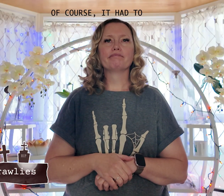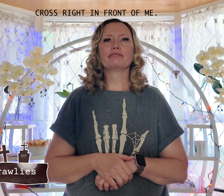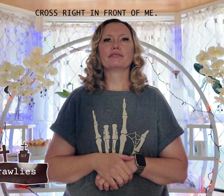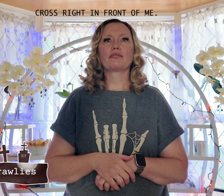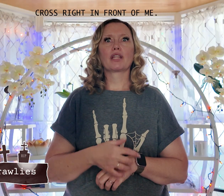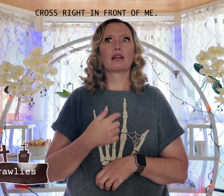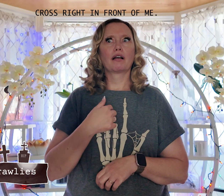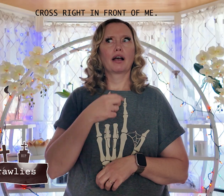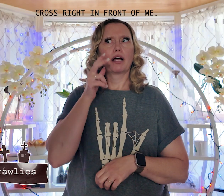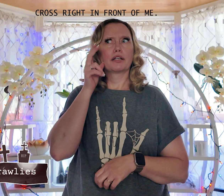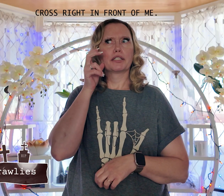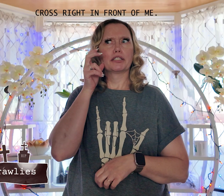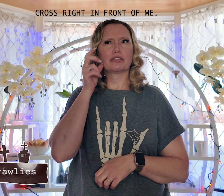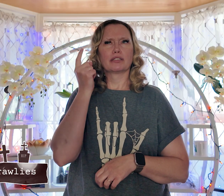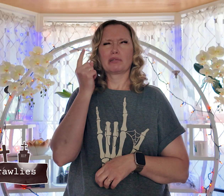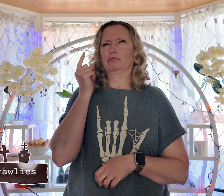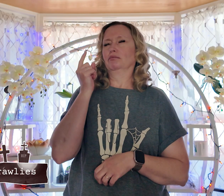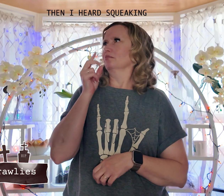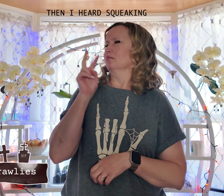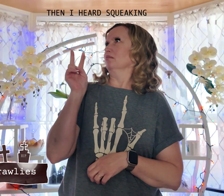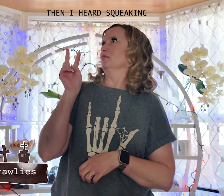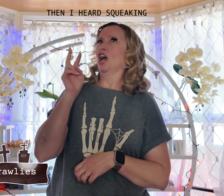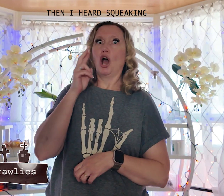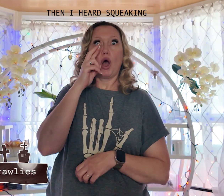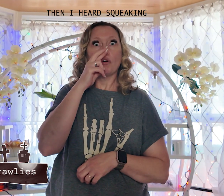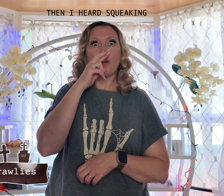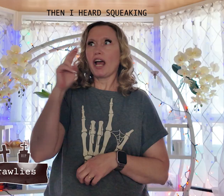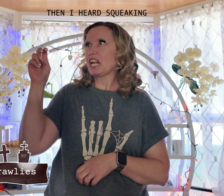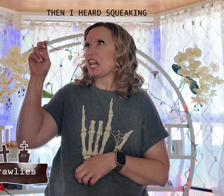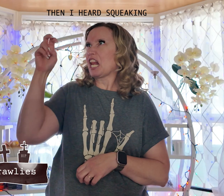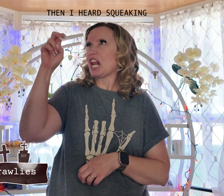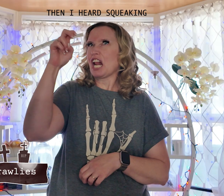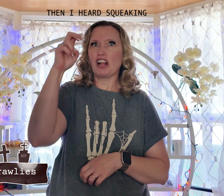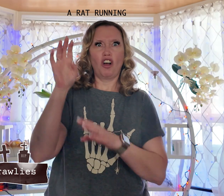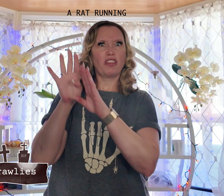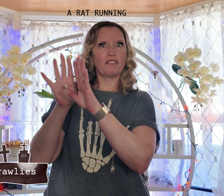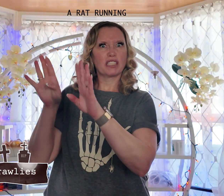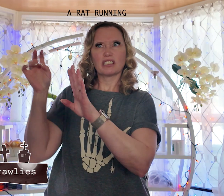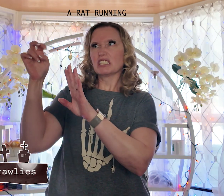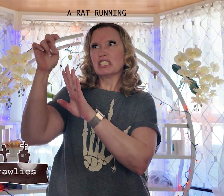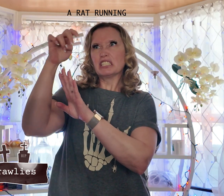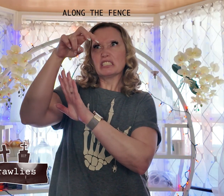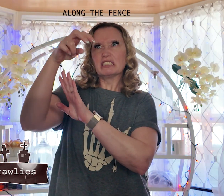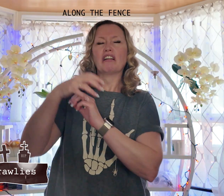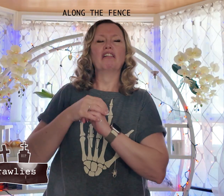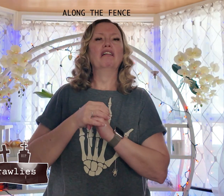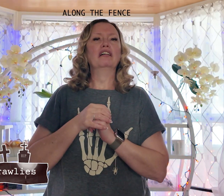cross right in front of me. Then I heard squeaking, a rat running along the